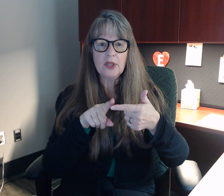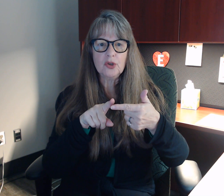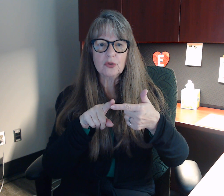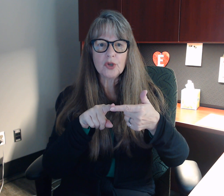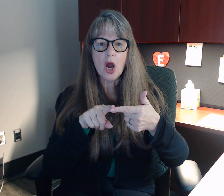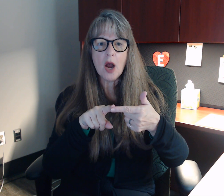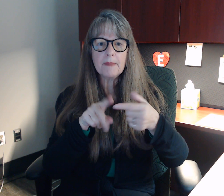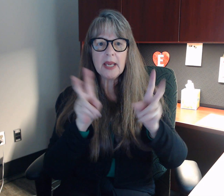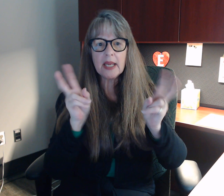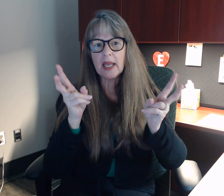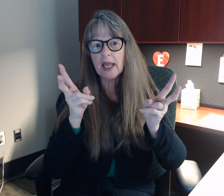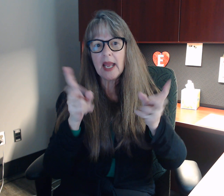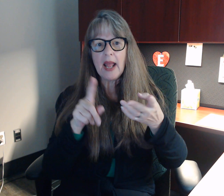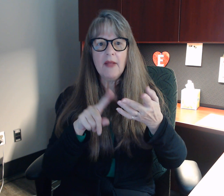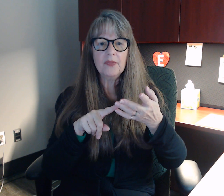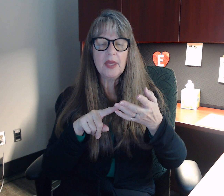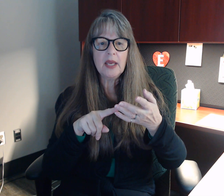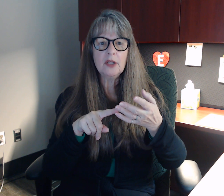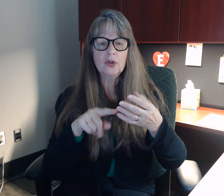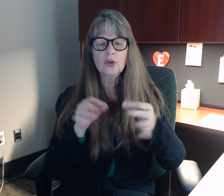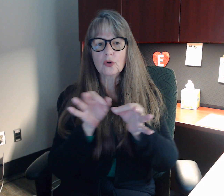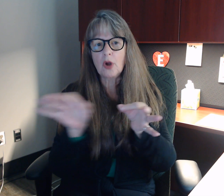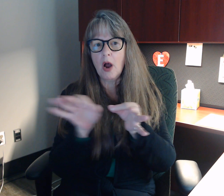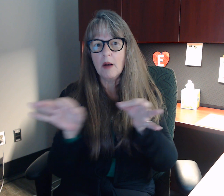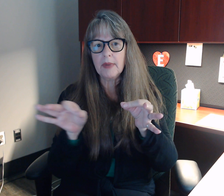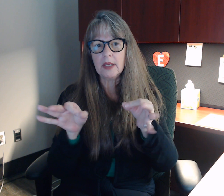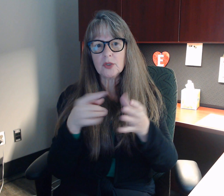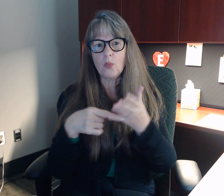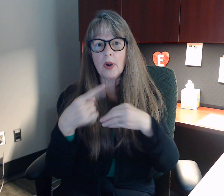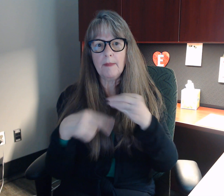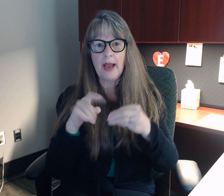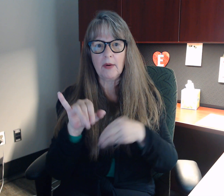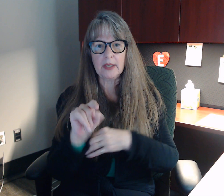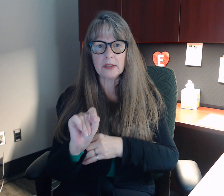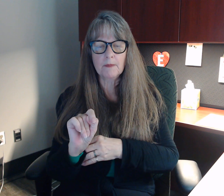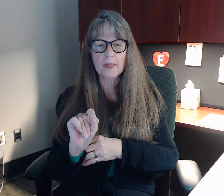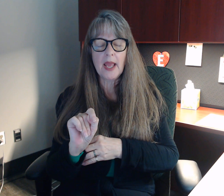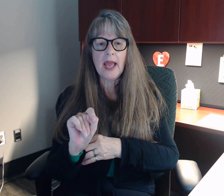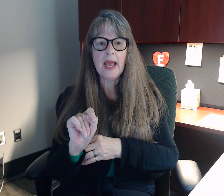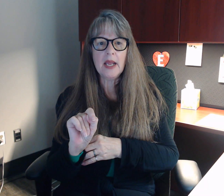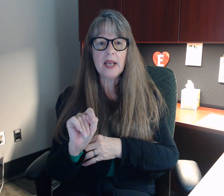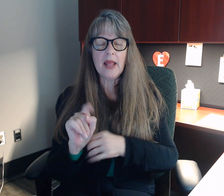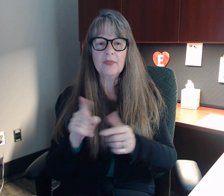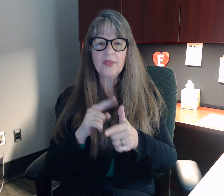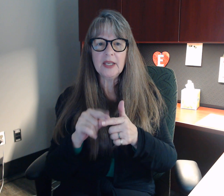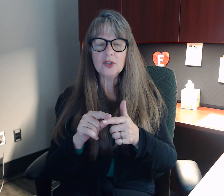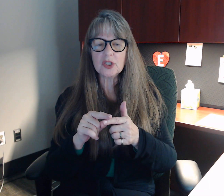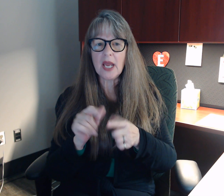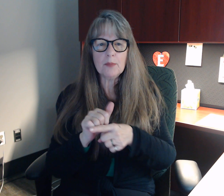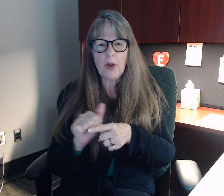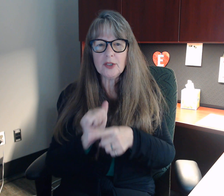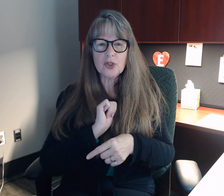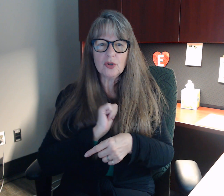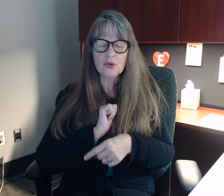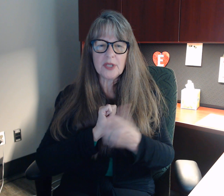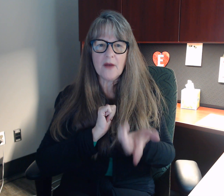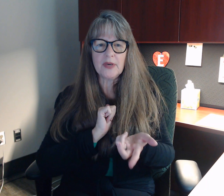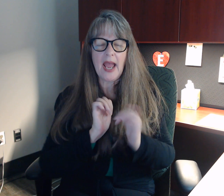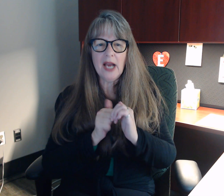your topic, and then your comment. What about it? And then just kind of practice to yourself and how you